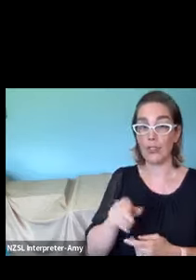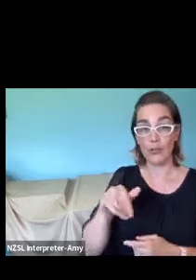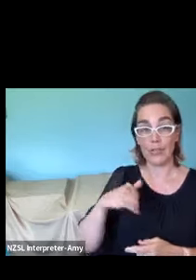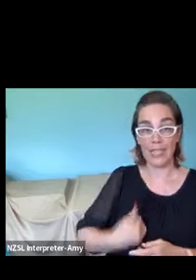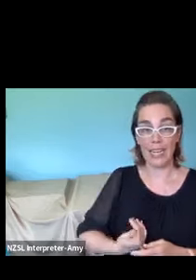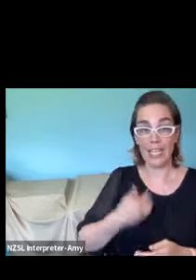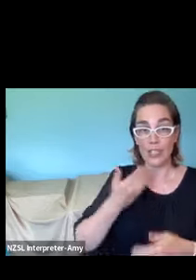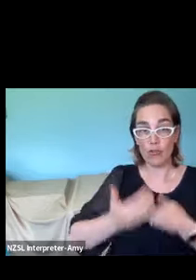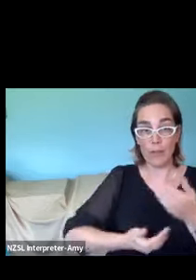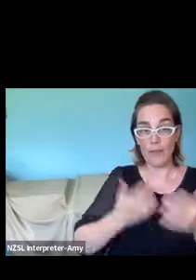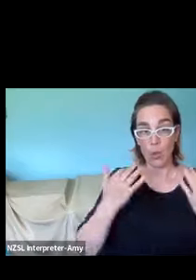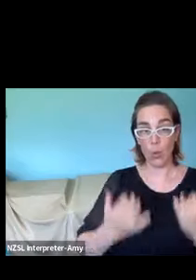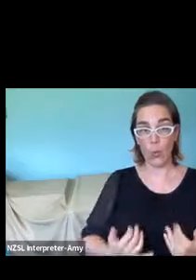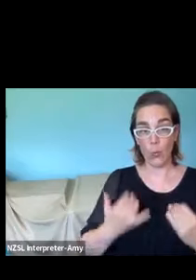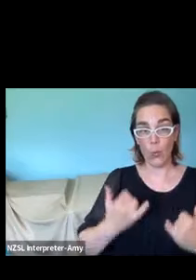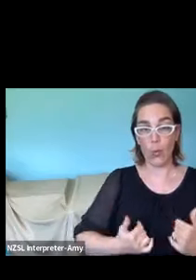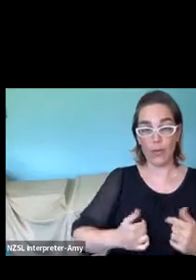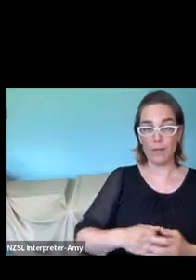No. Thank